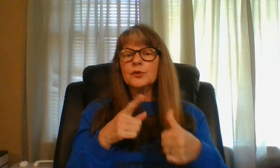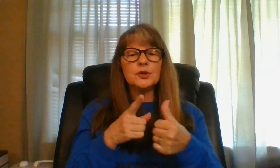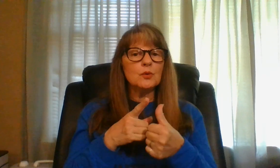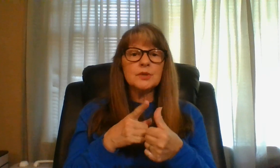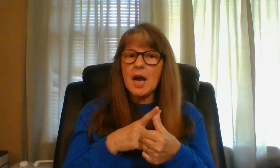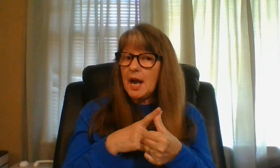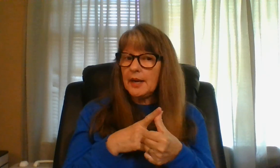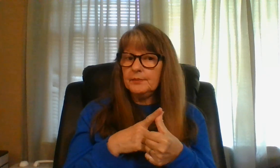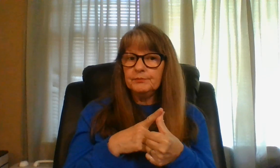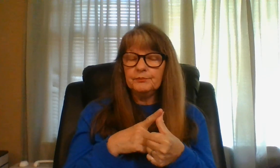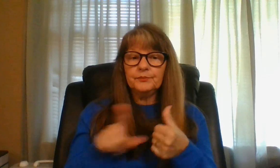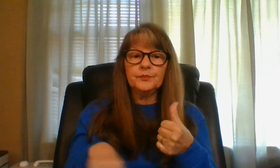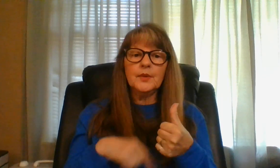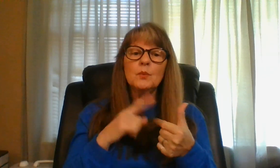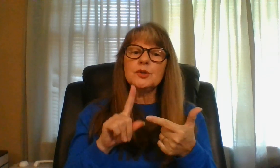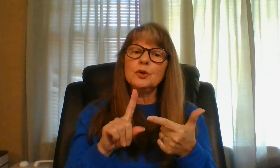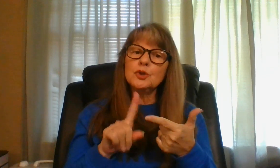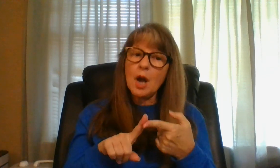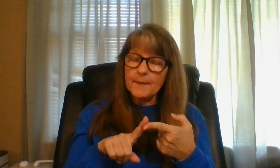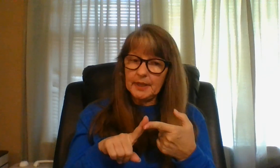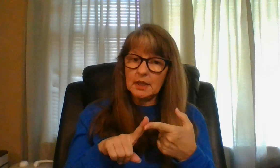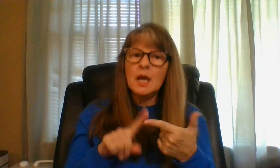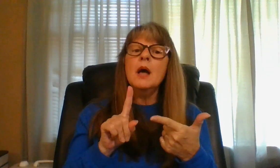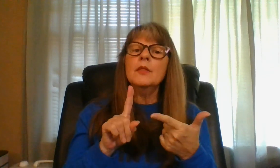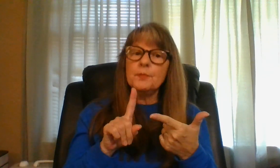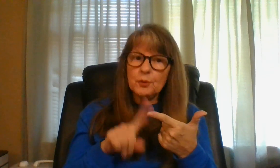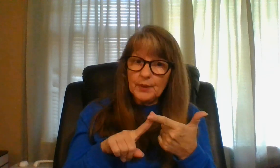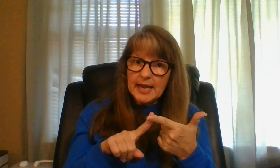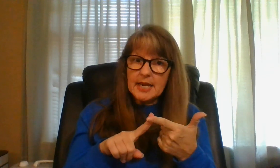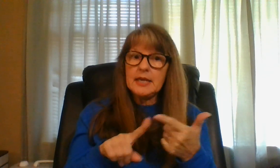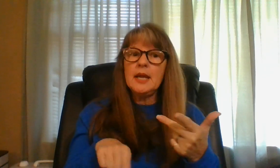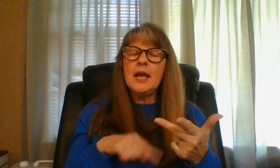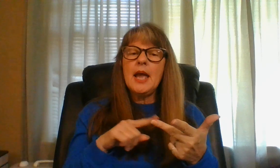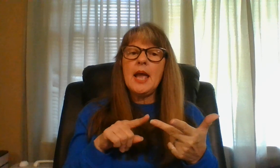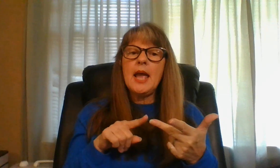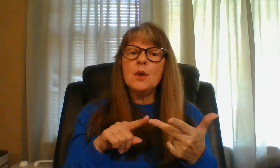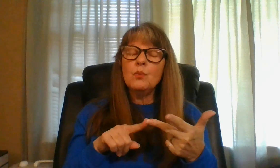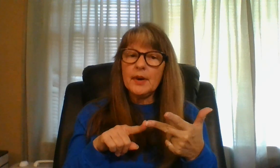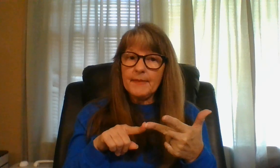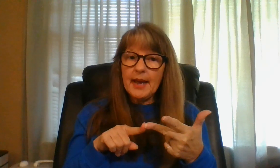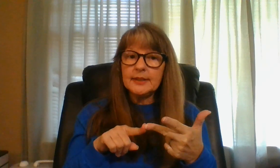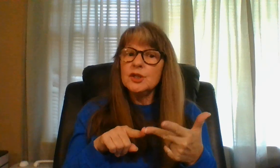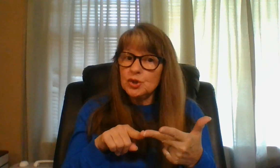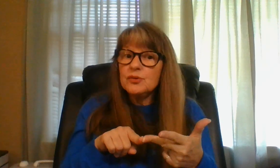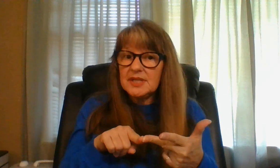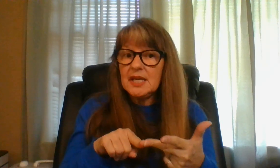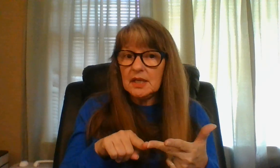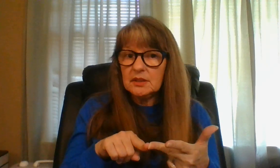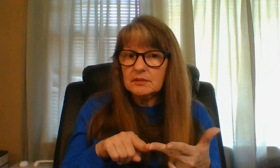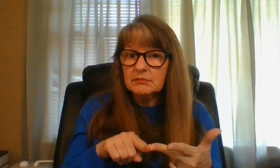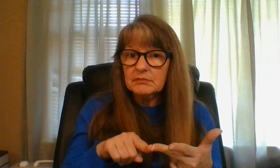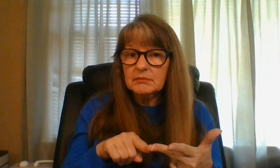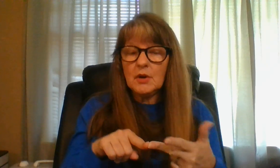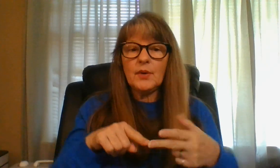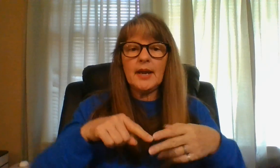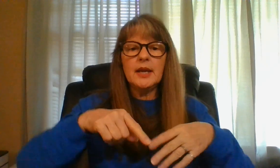There's no time. What's our topic? The parade. And what about it? Did you see it? Okay,